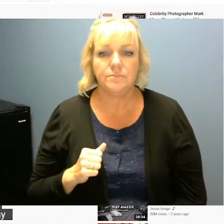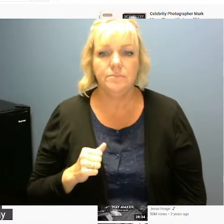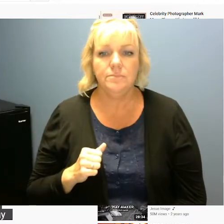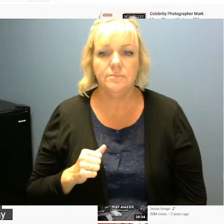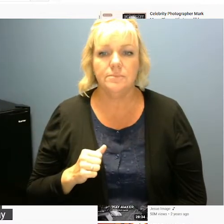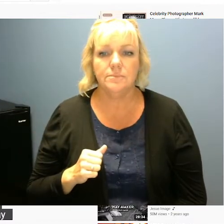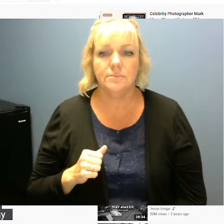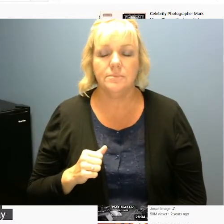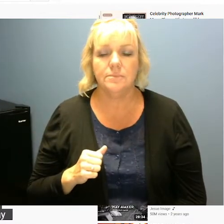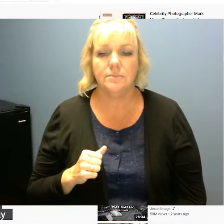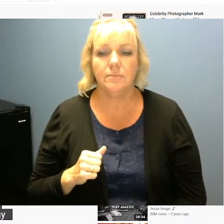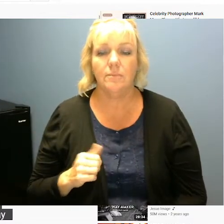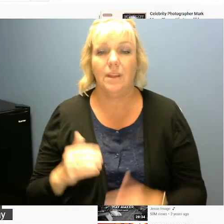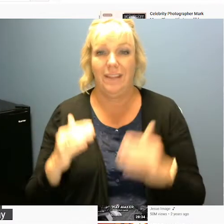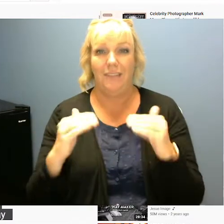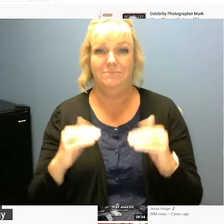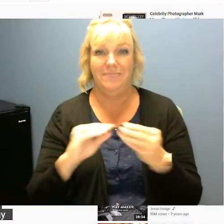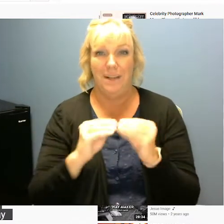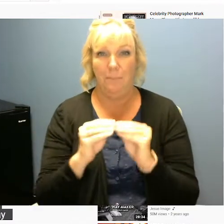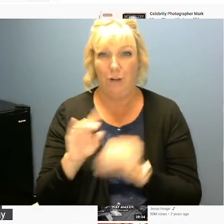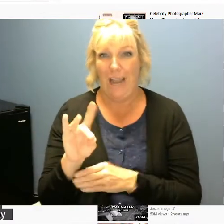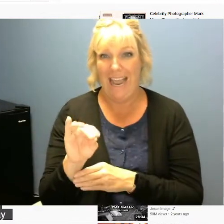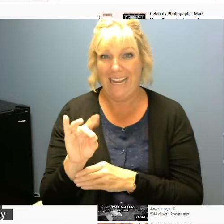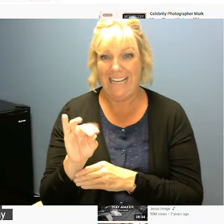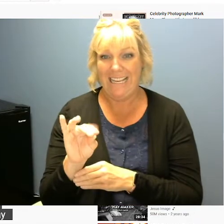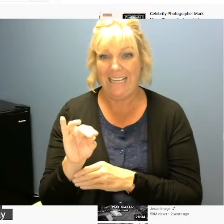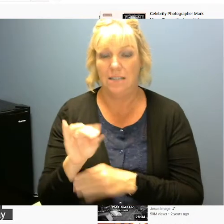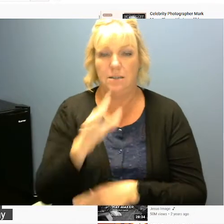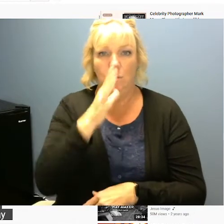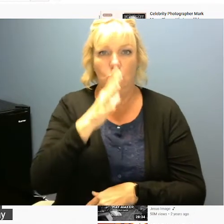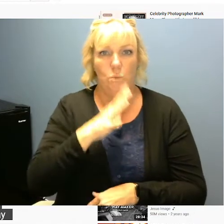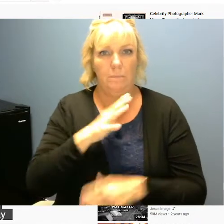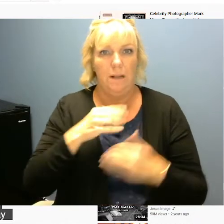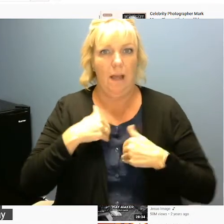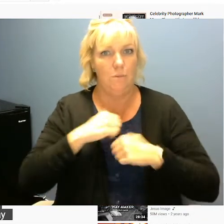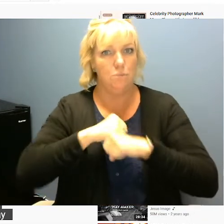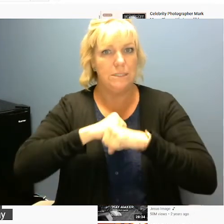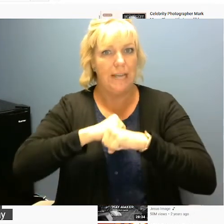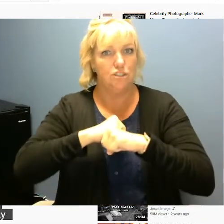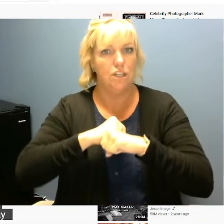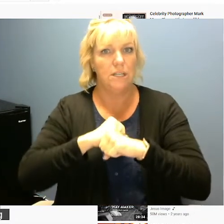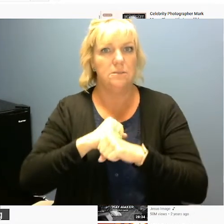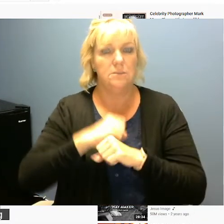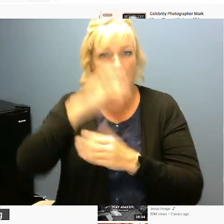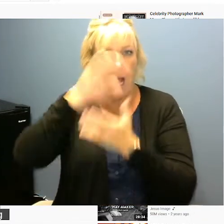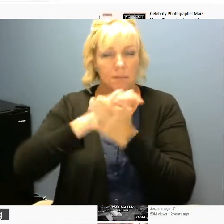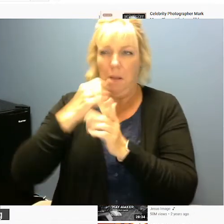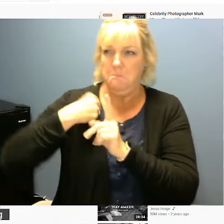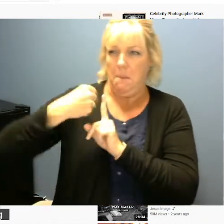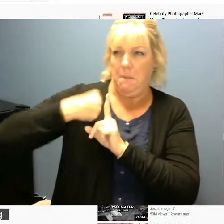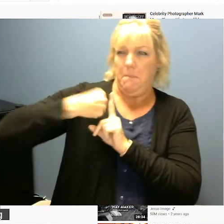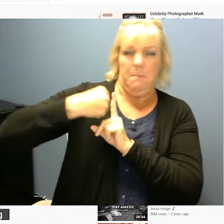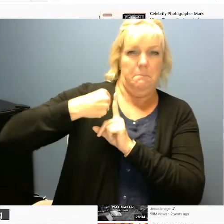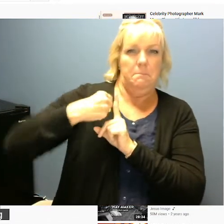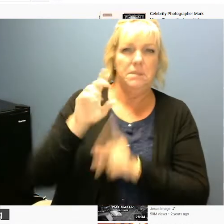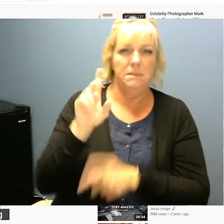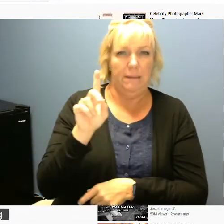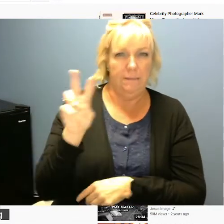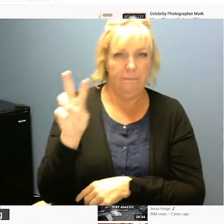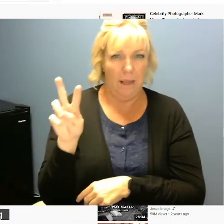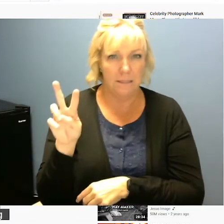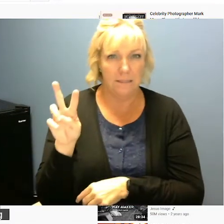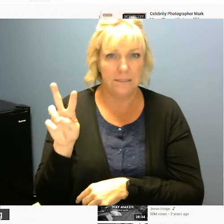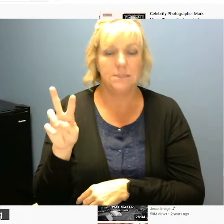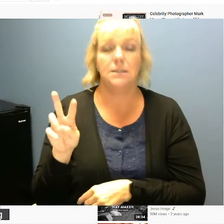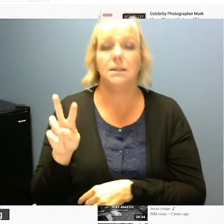So the next one there, number 80, that protects women against domestic violence. Now it does say, though, that she's protected unless it be in